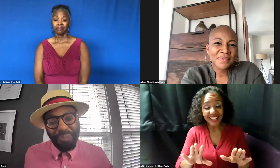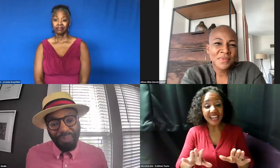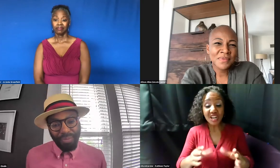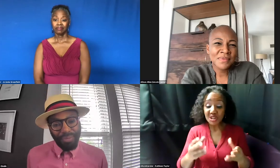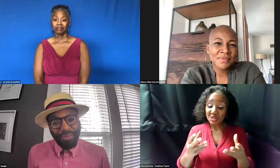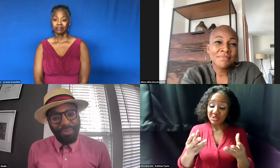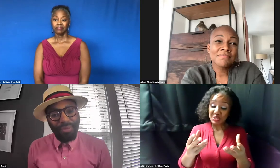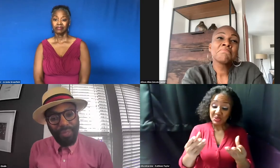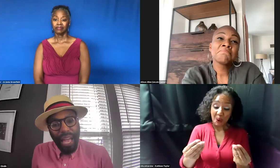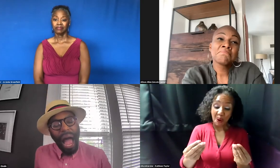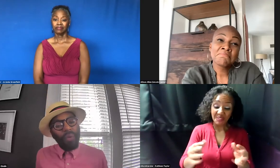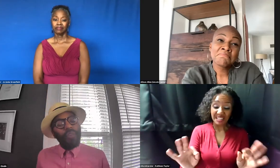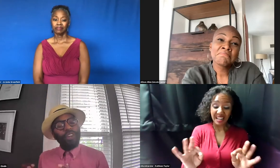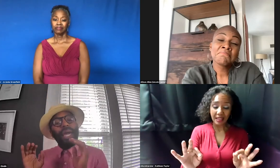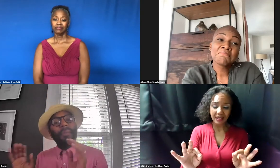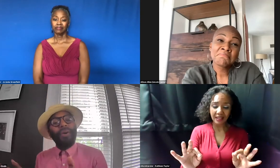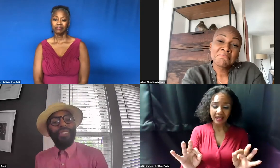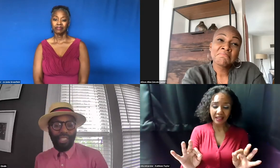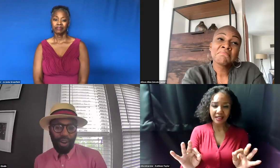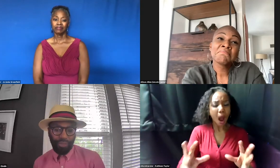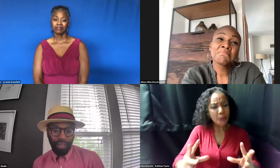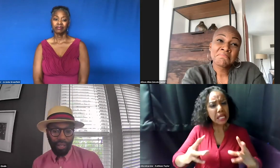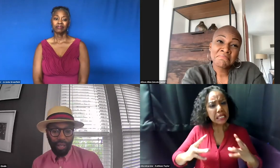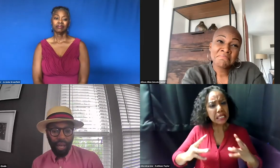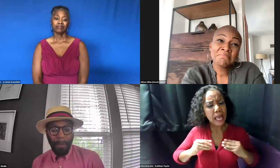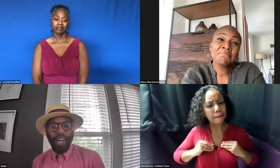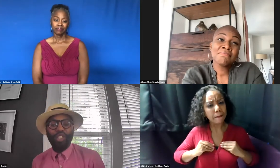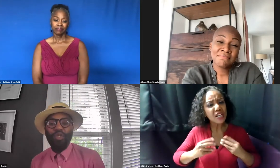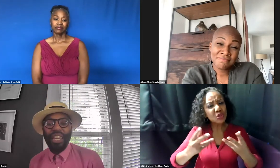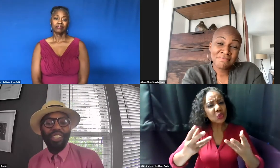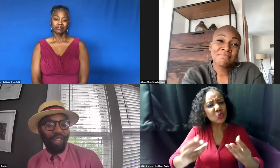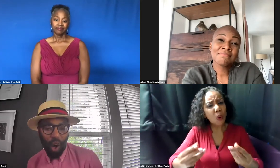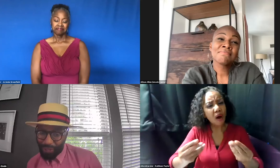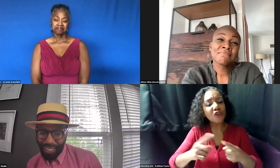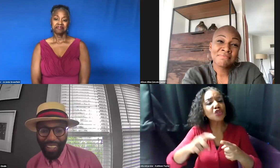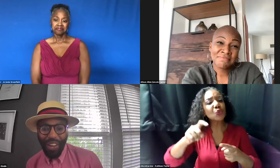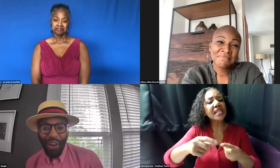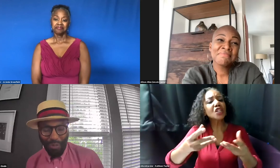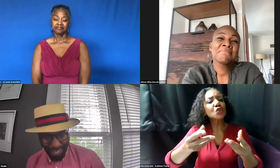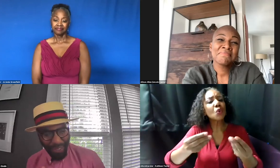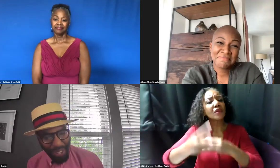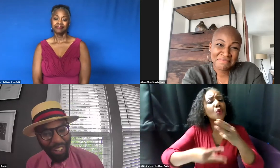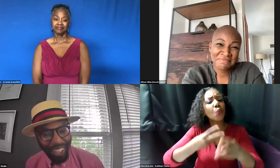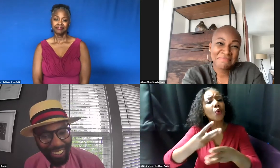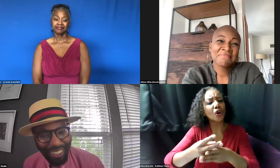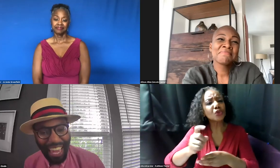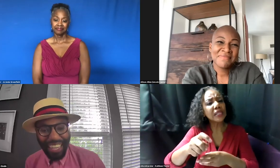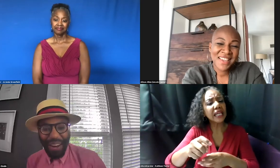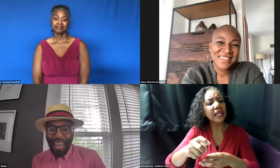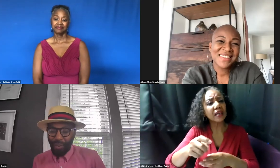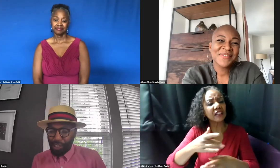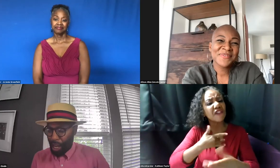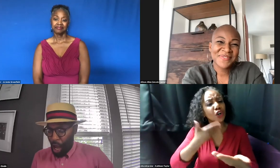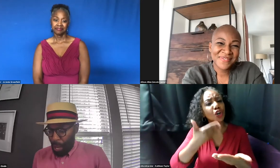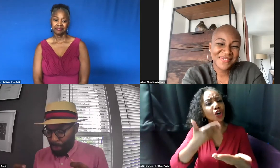soft. I want to fully embrace that it's soft because you need soft for it to feel good. Like, you know